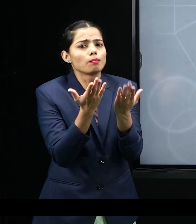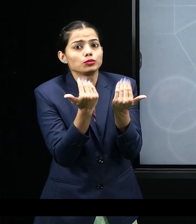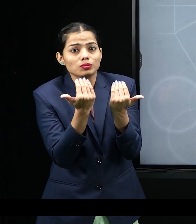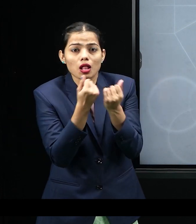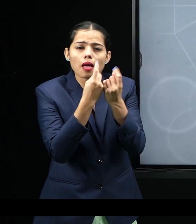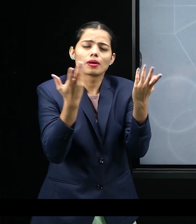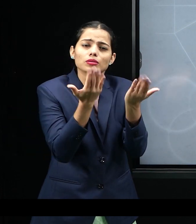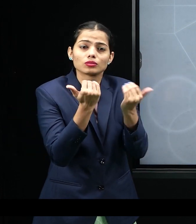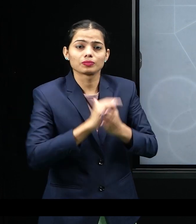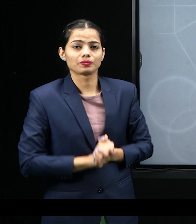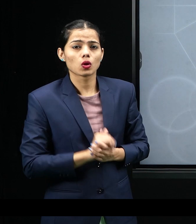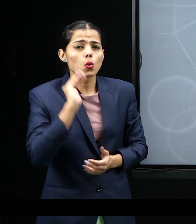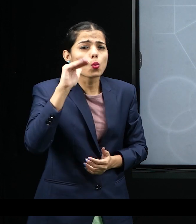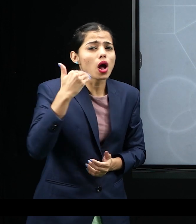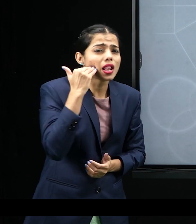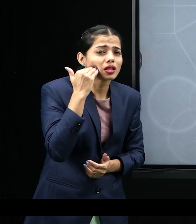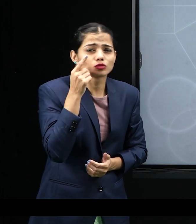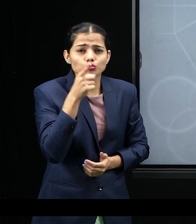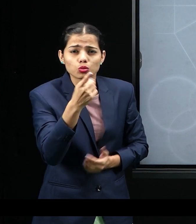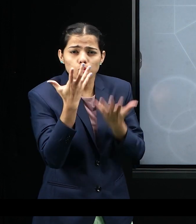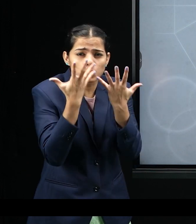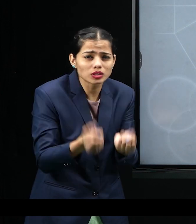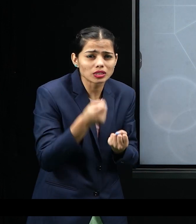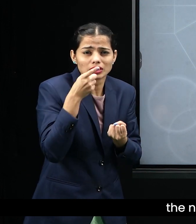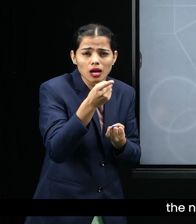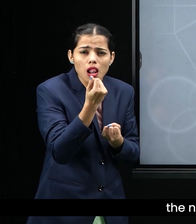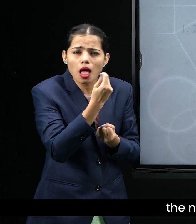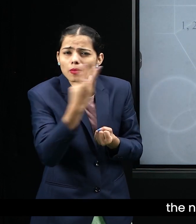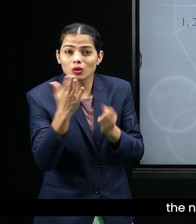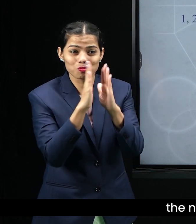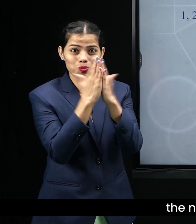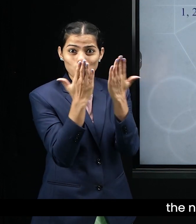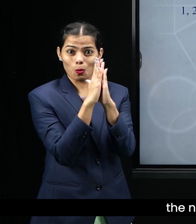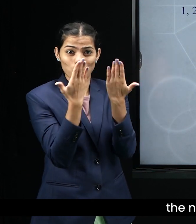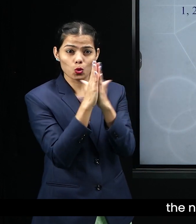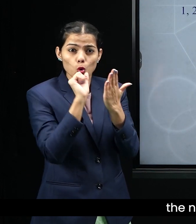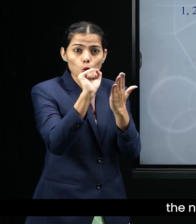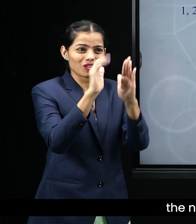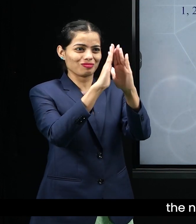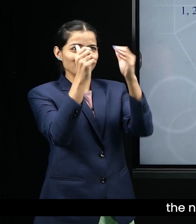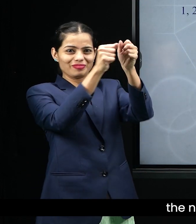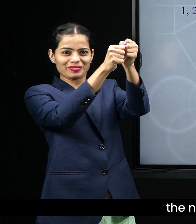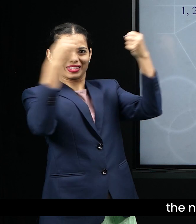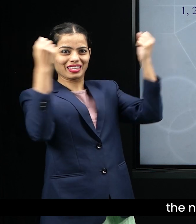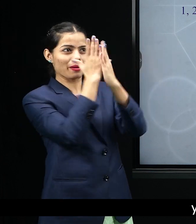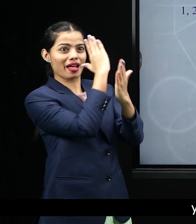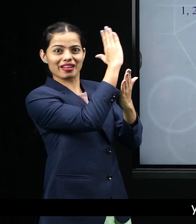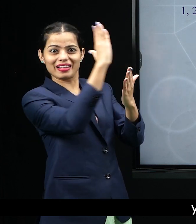Rational numbers. When you want to count the number of books in your cupboard, you